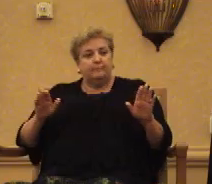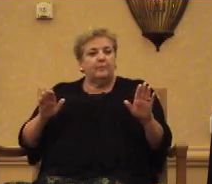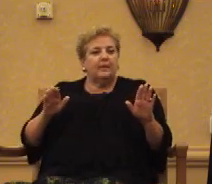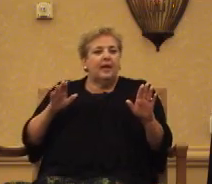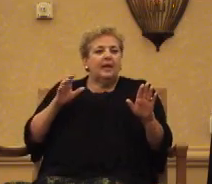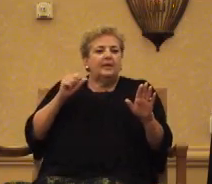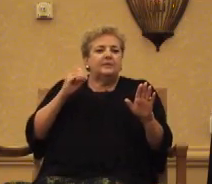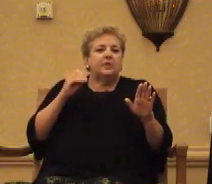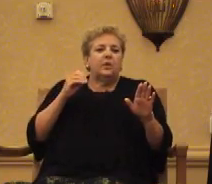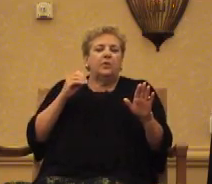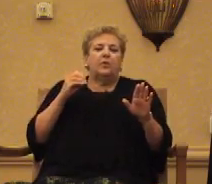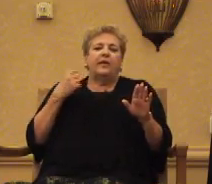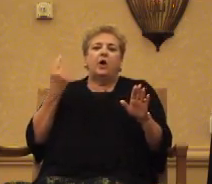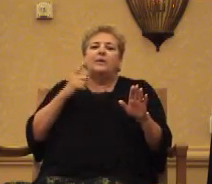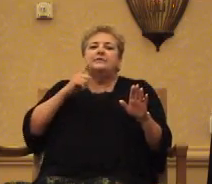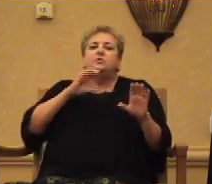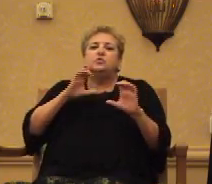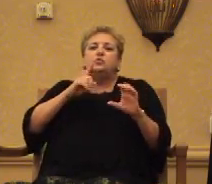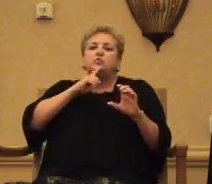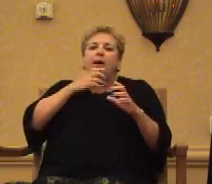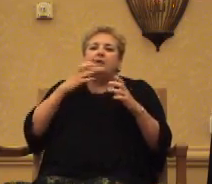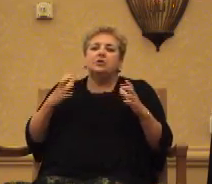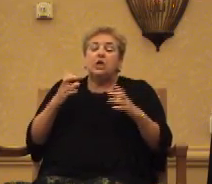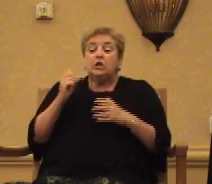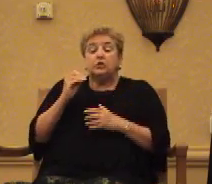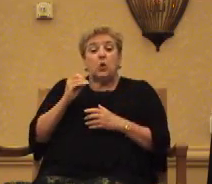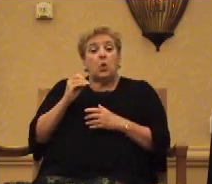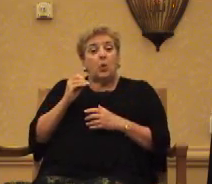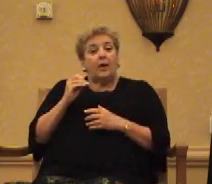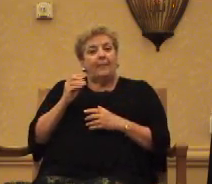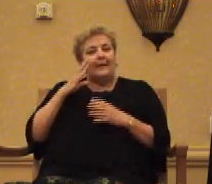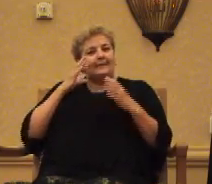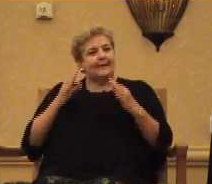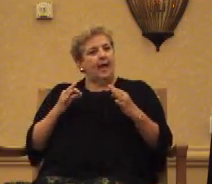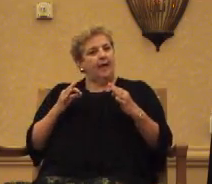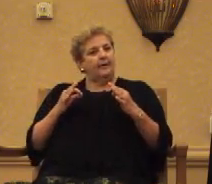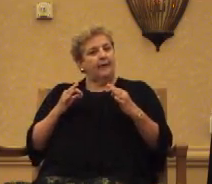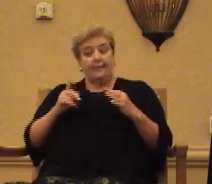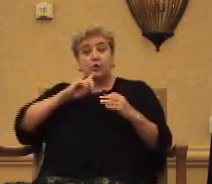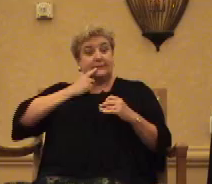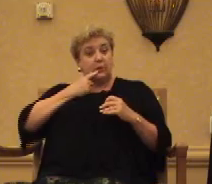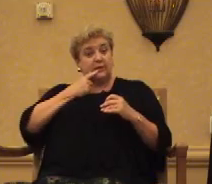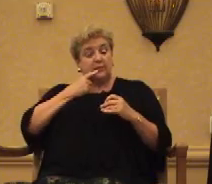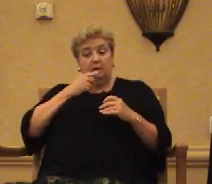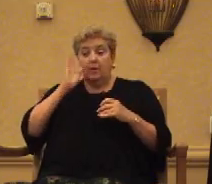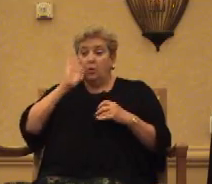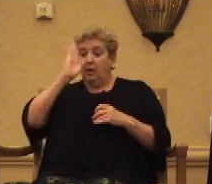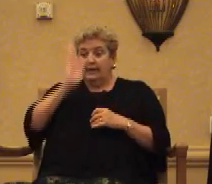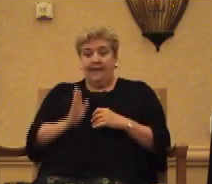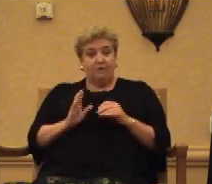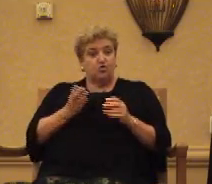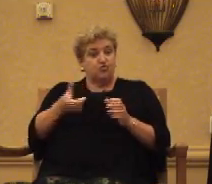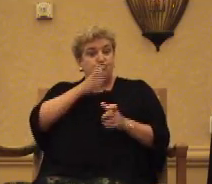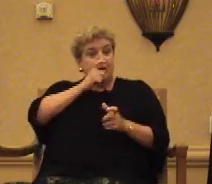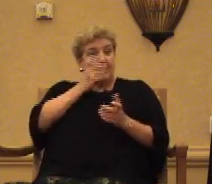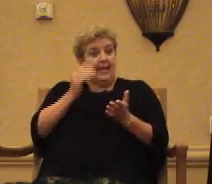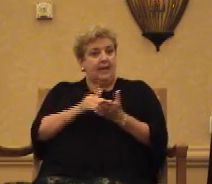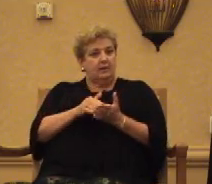far. So they make up their mind and mean it, that they're never going to drink again, and they don't. And